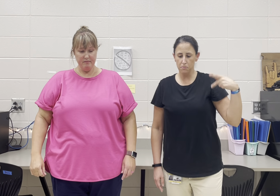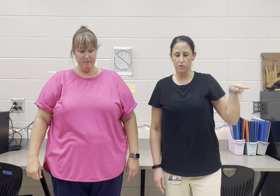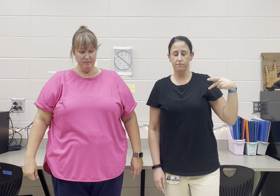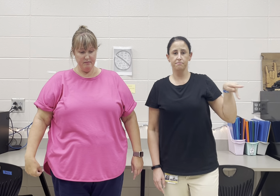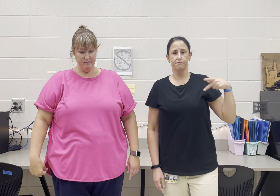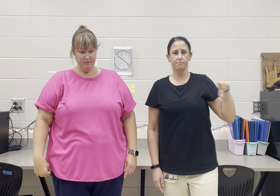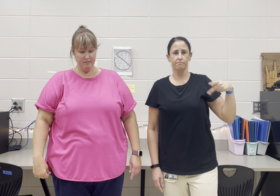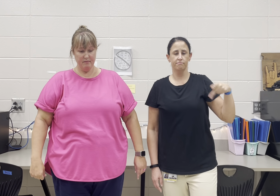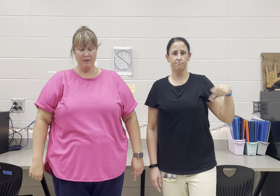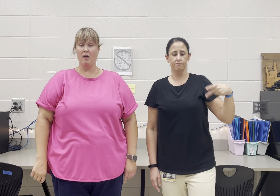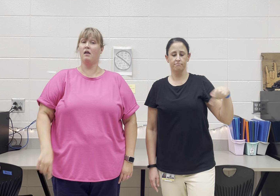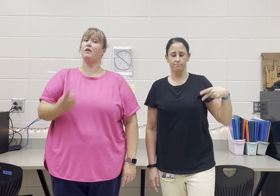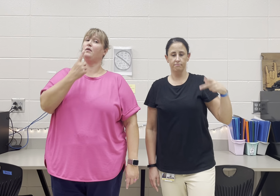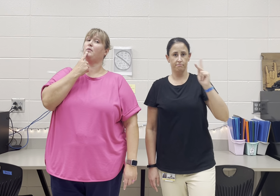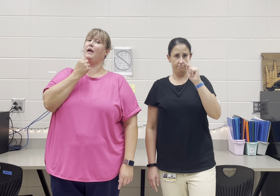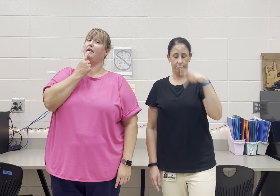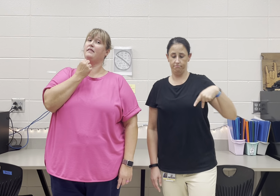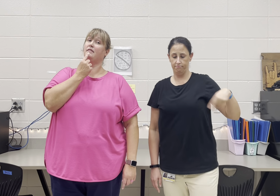Purple. Red.